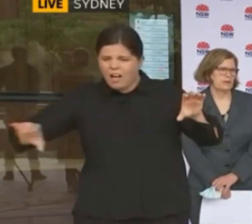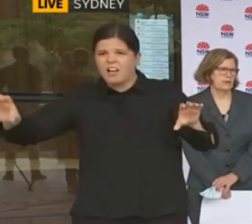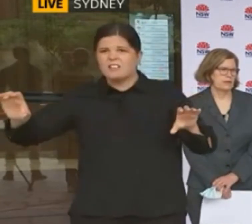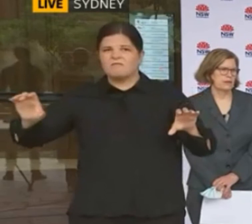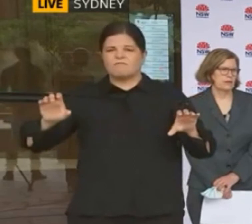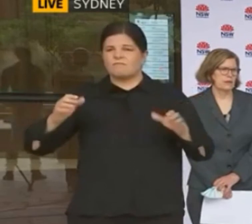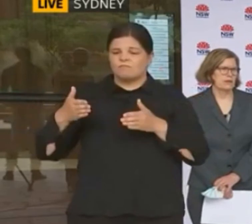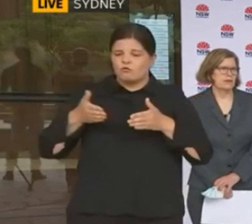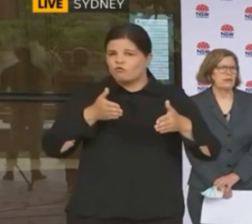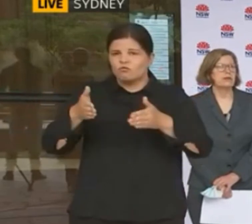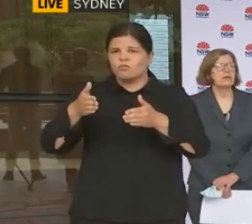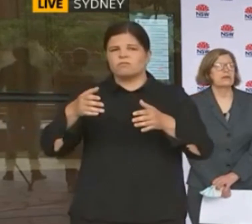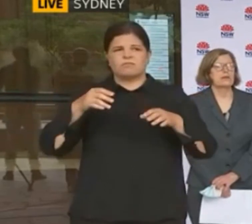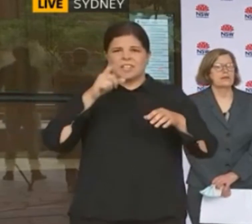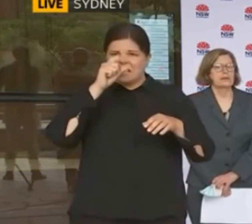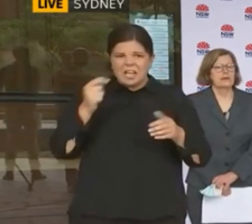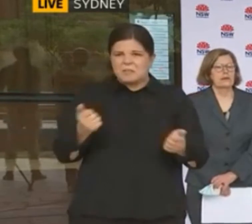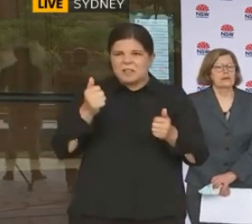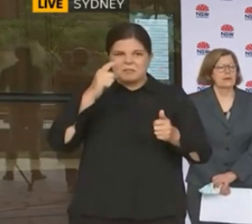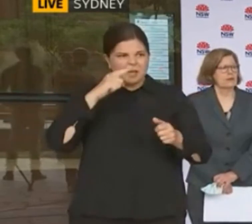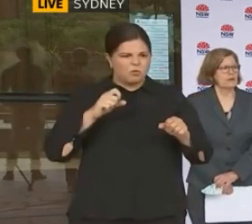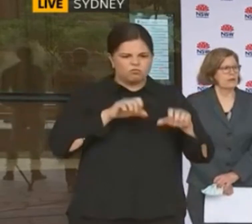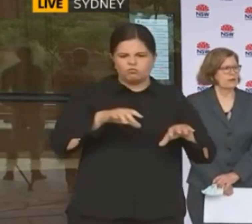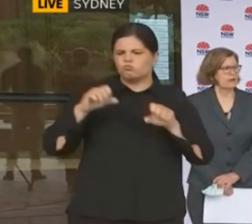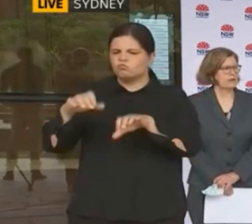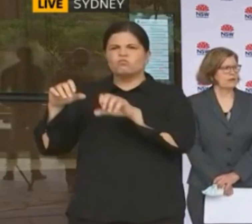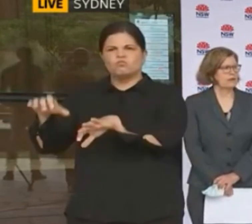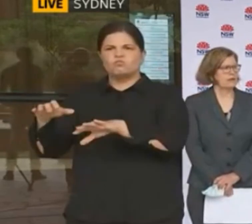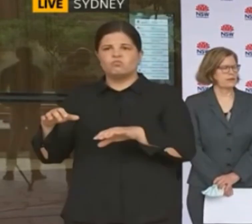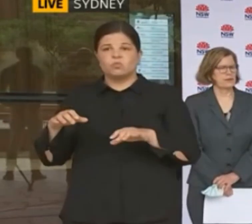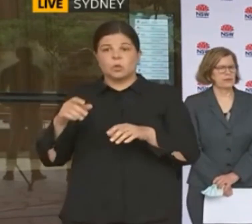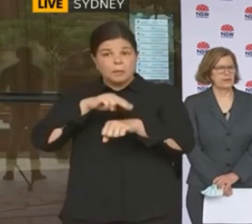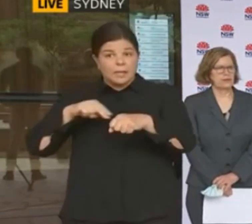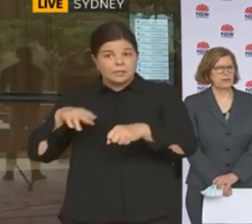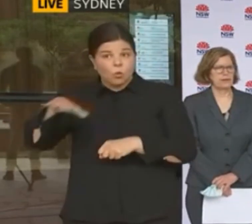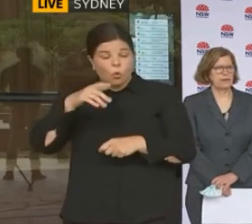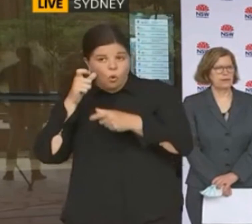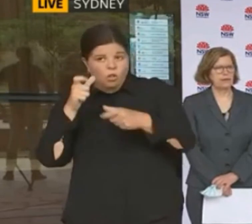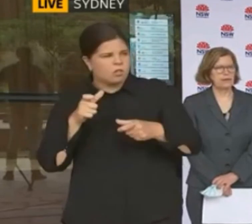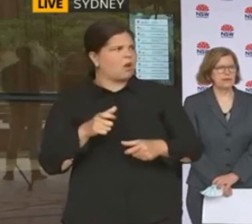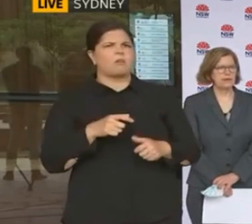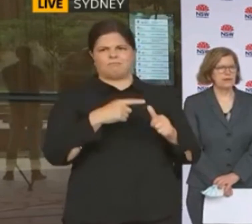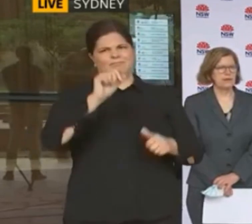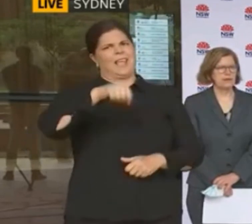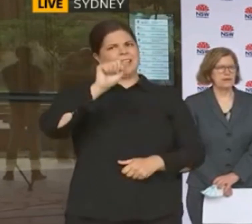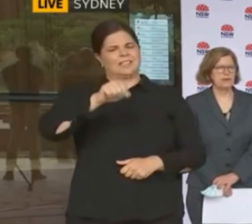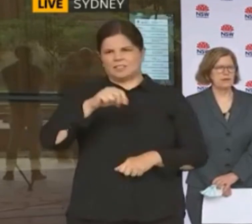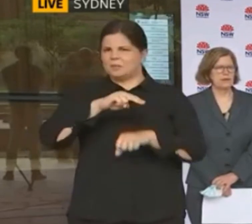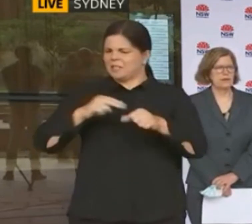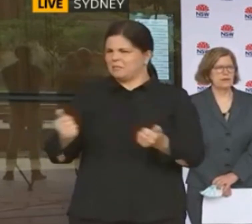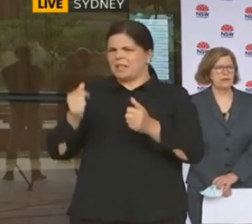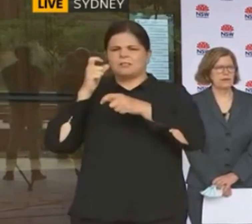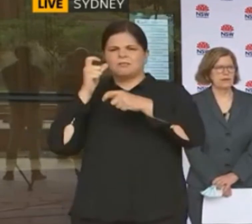be targeting those areas on patrols on New Year's Eve? Of course, like we would any other time, local area commanders or police